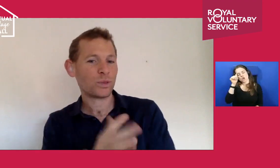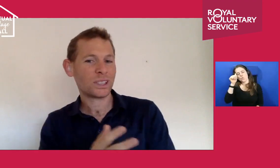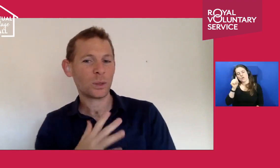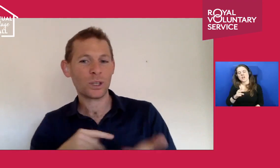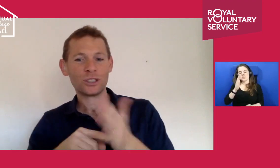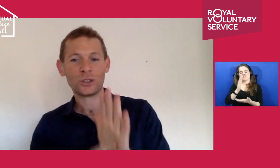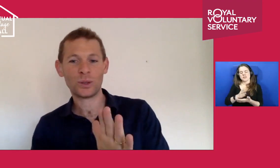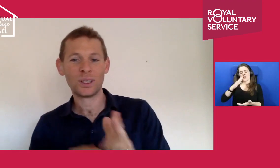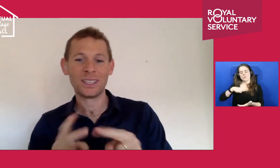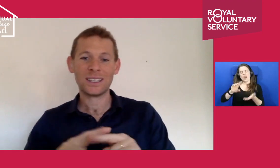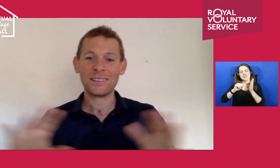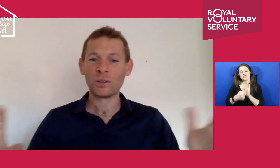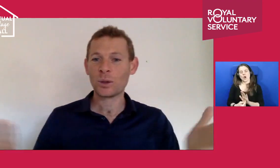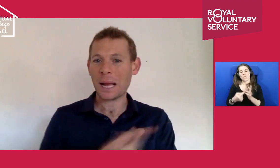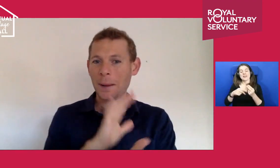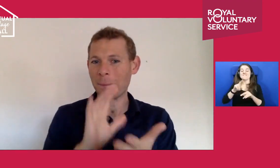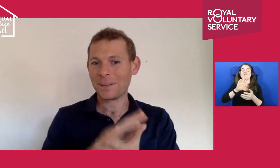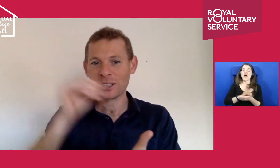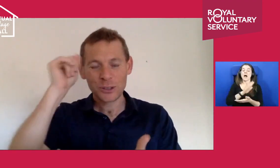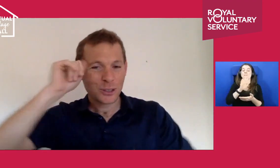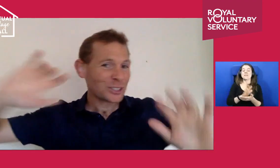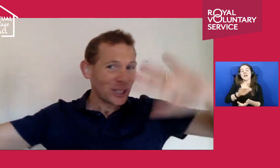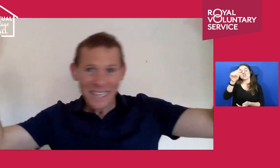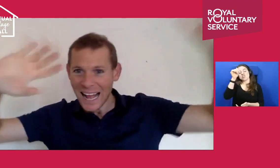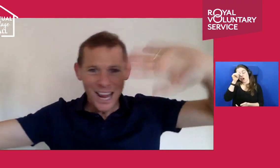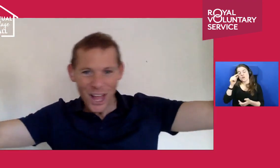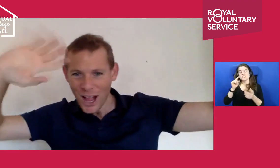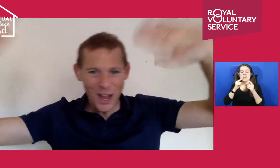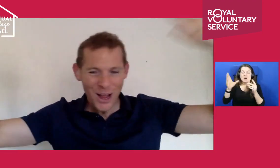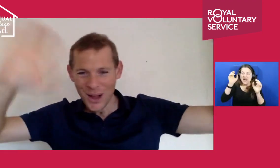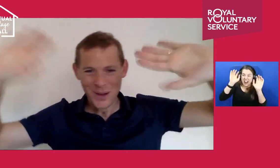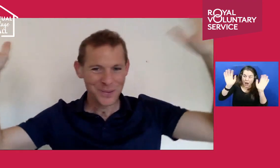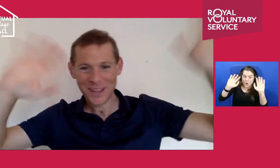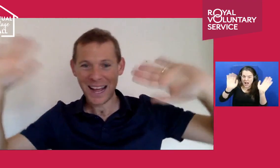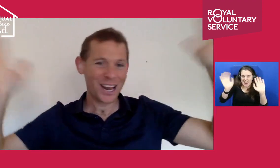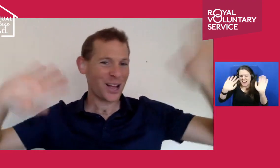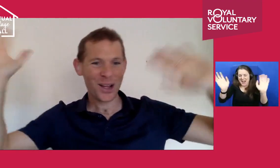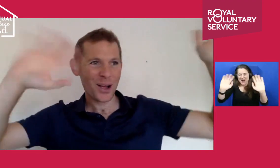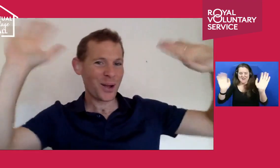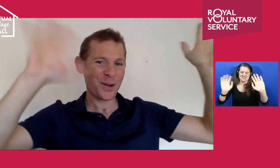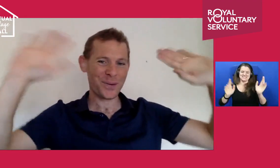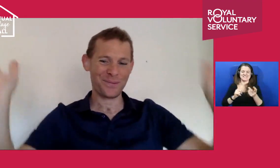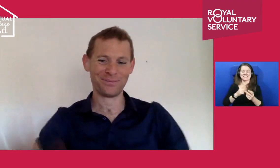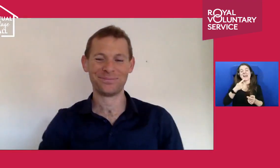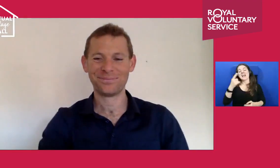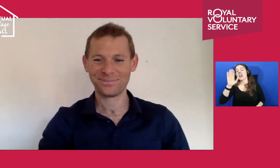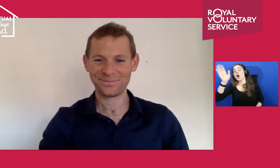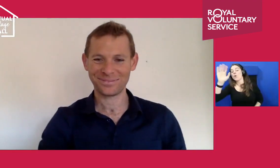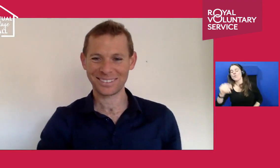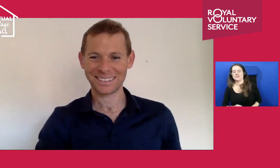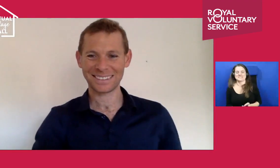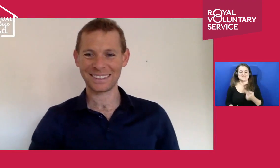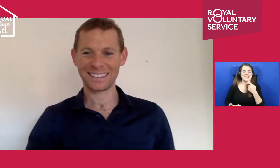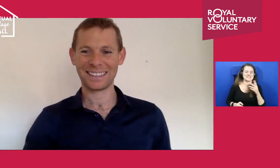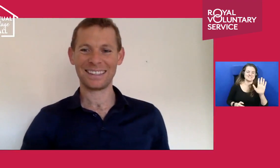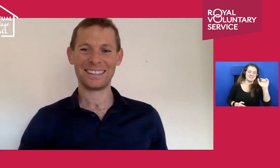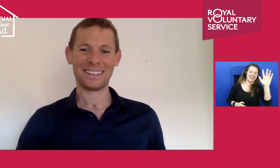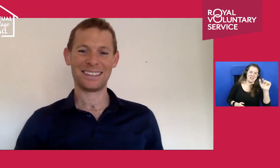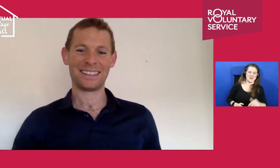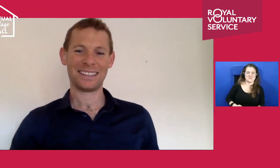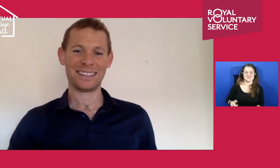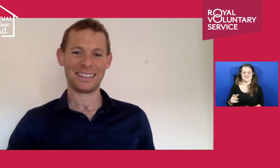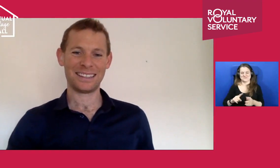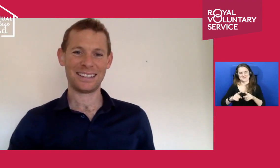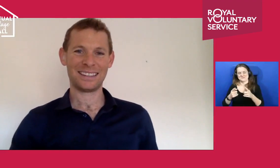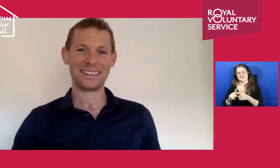it, and you really want to show it. If you're happy and you know it, shout hello. Hello. Say hello. Hello.